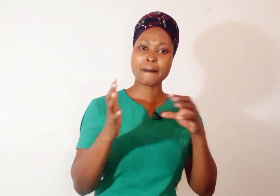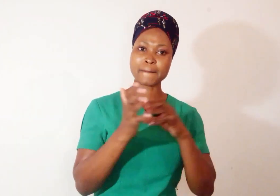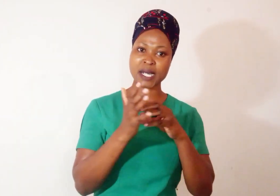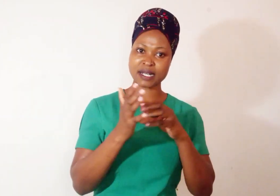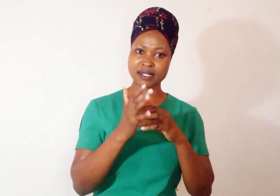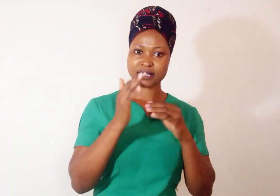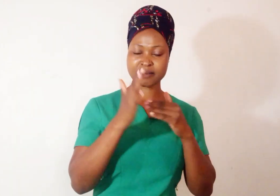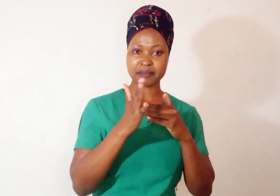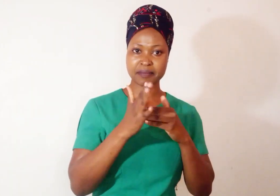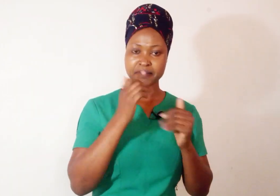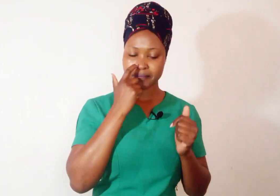barriers.